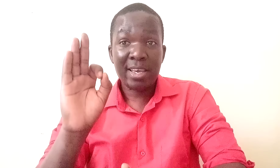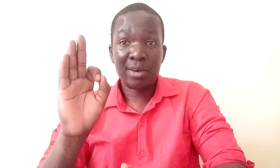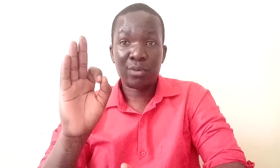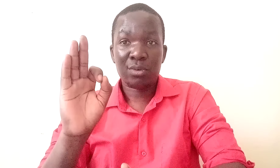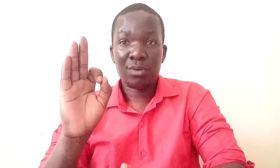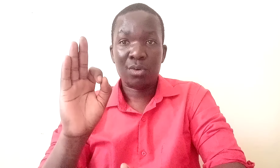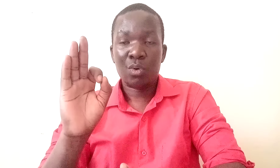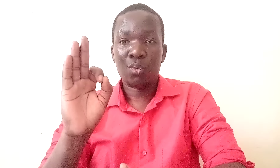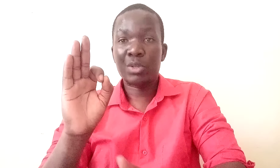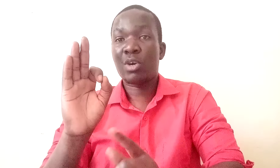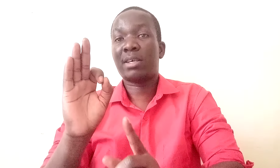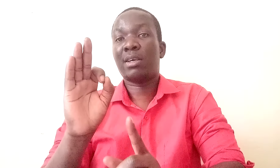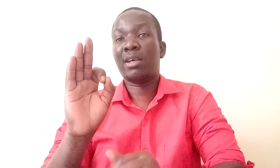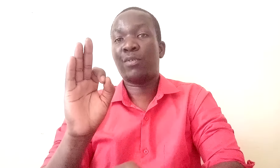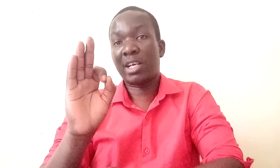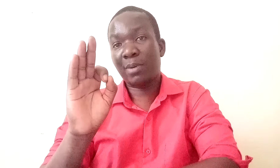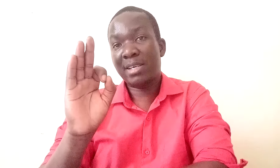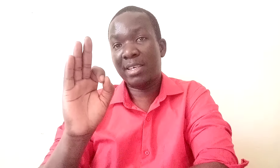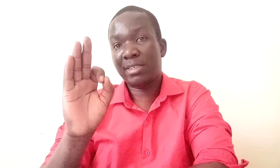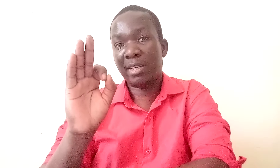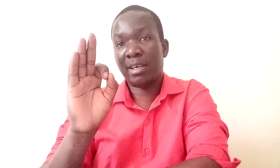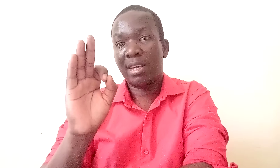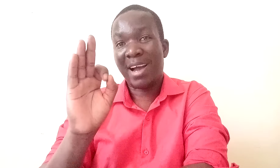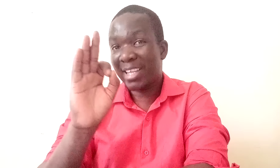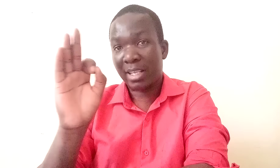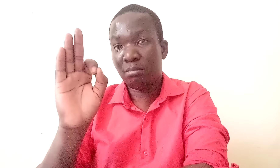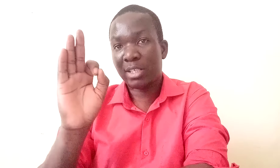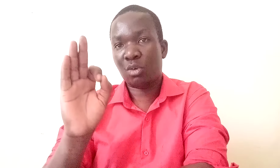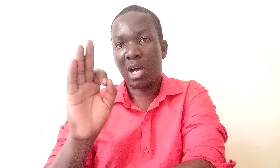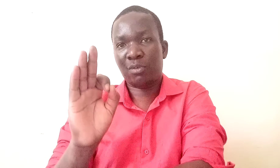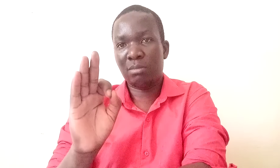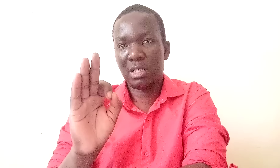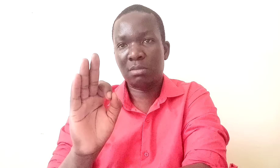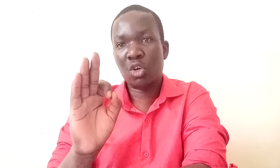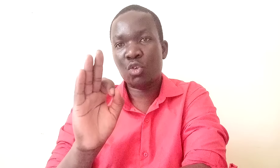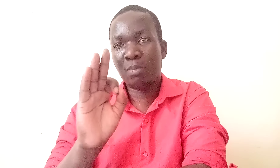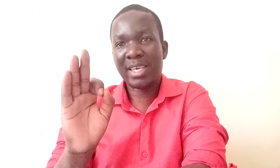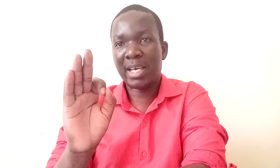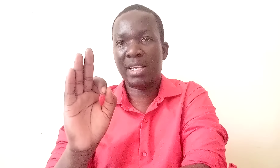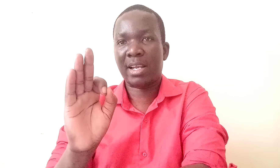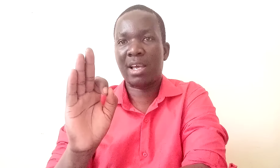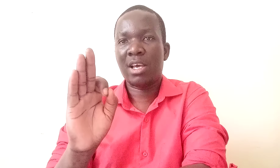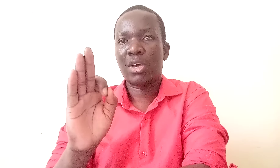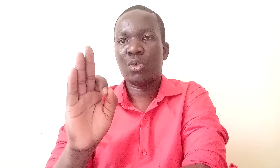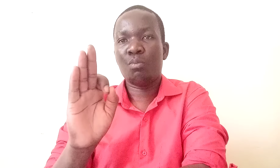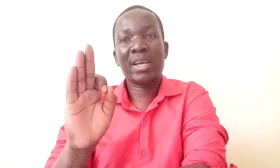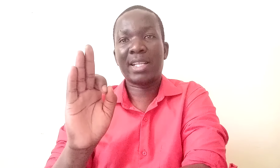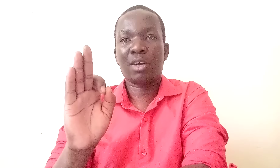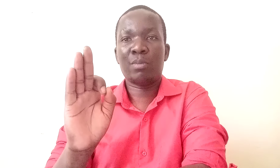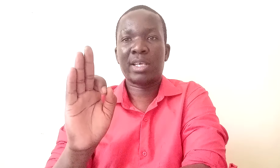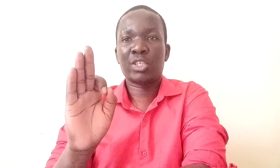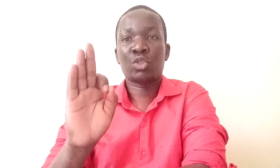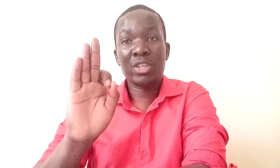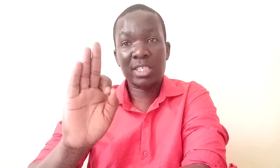careful when you are fingerspelling these either numbers or alphabets, because you make an error, you make another communication. So this is